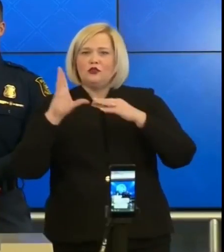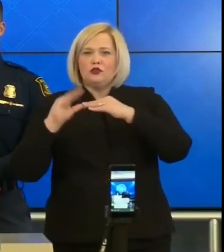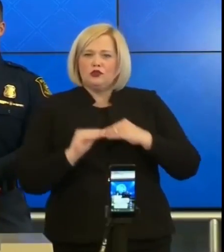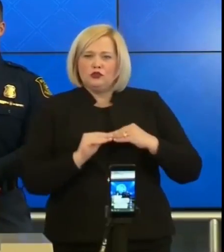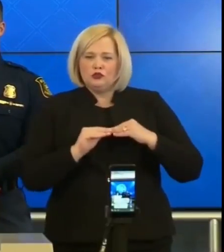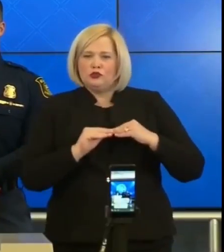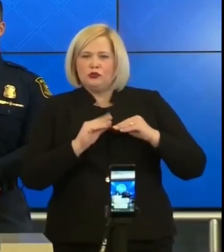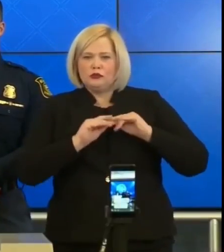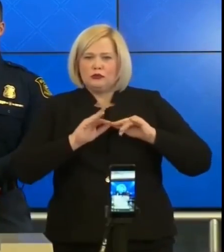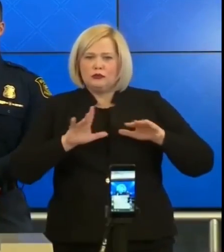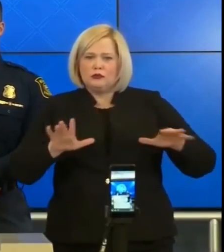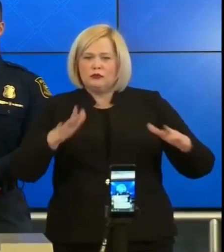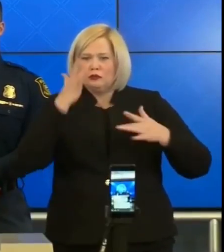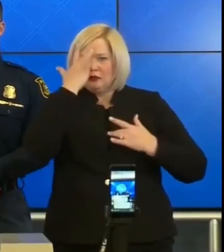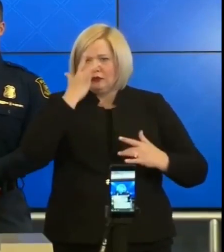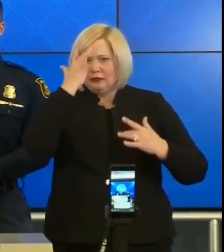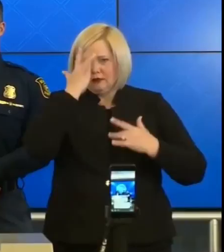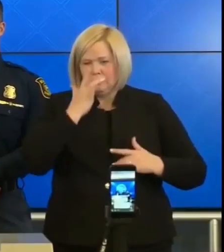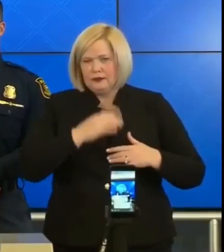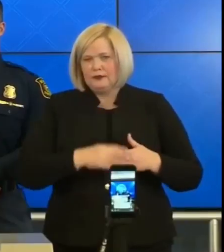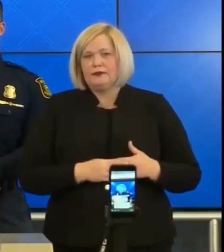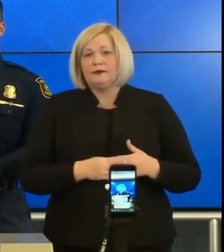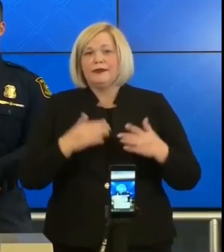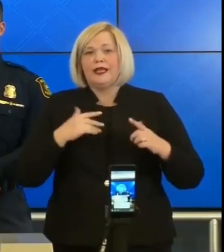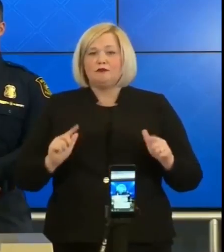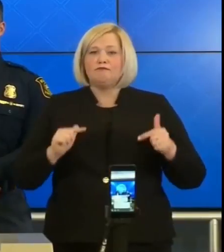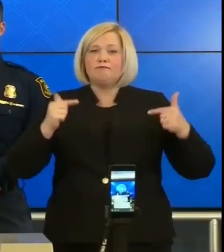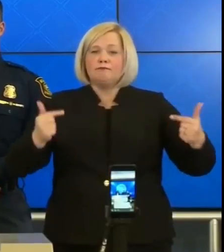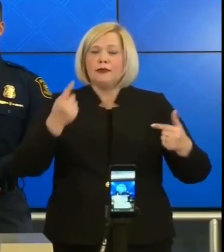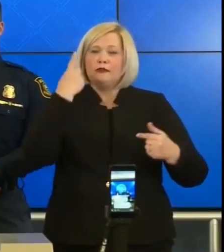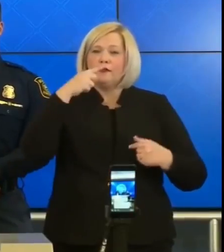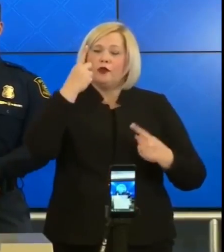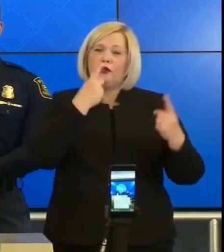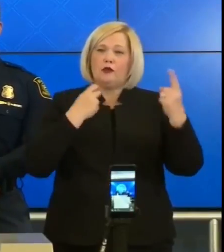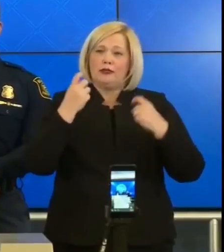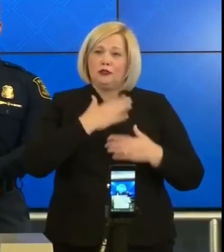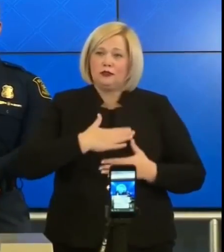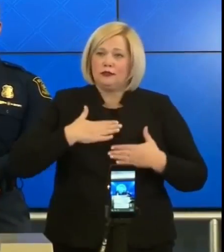mitigate the spread of this disease. And with that, I'll be happy to open it up for questions.